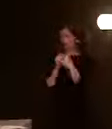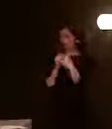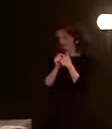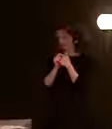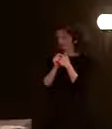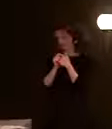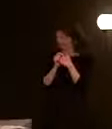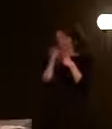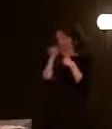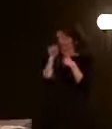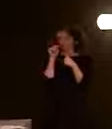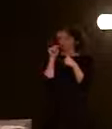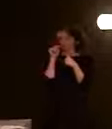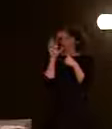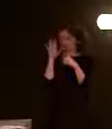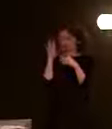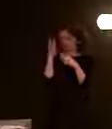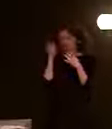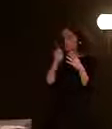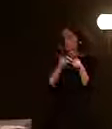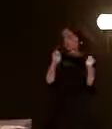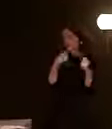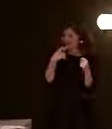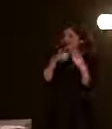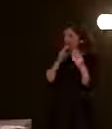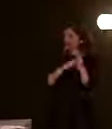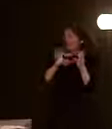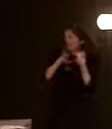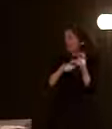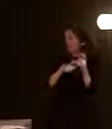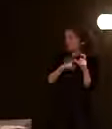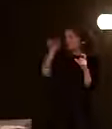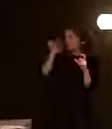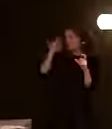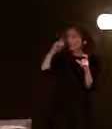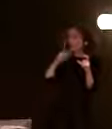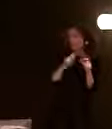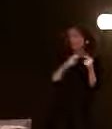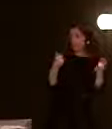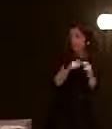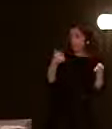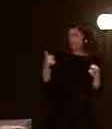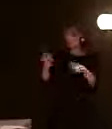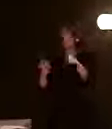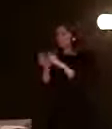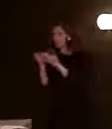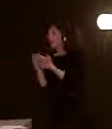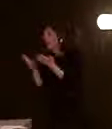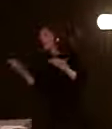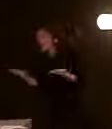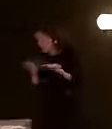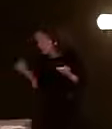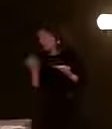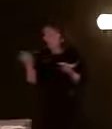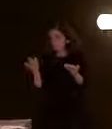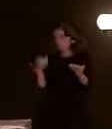have excellent language skills. And it might look like a lot of time to devote just to reading,